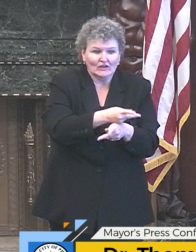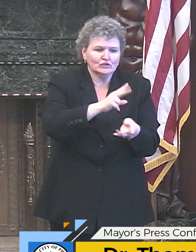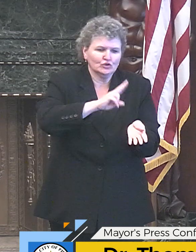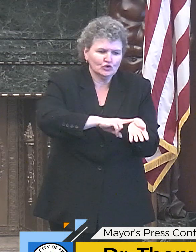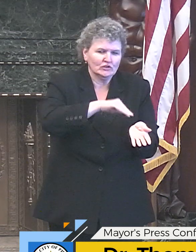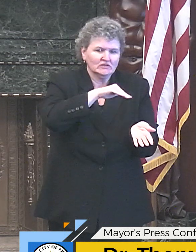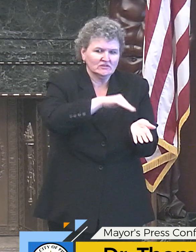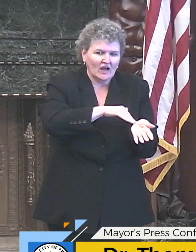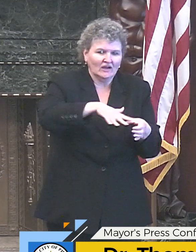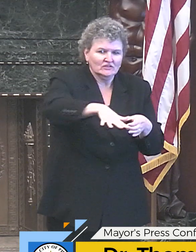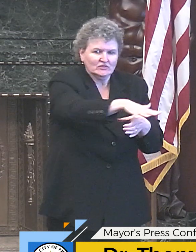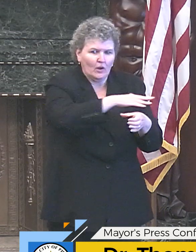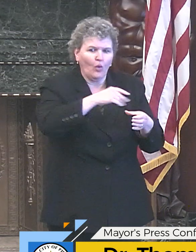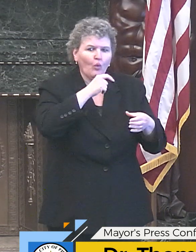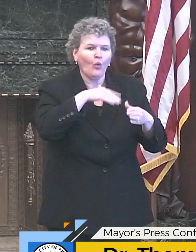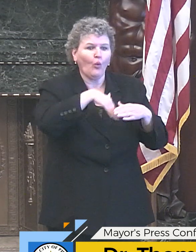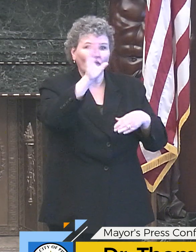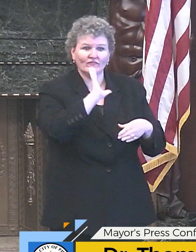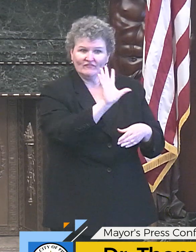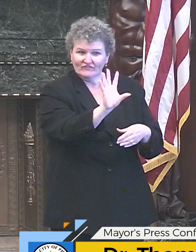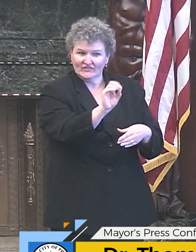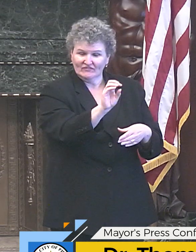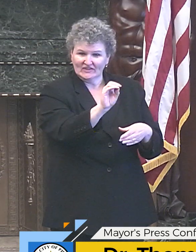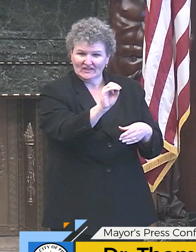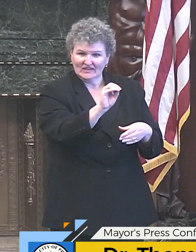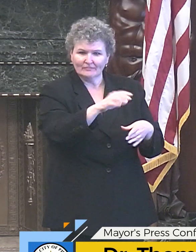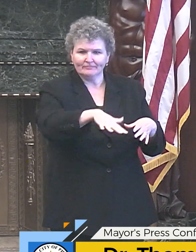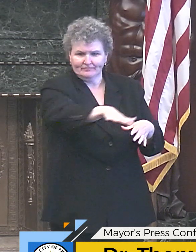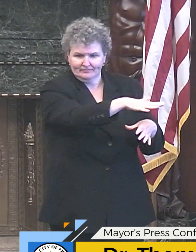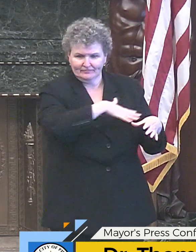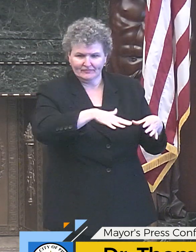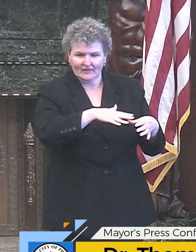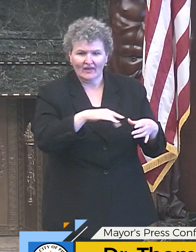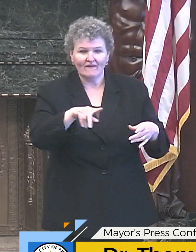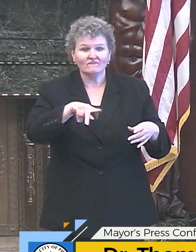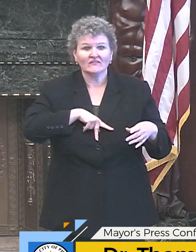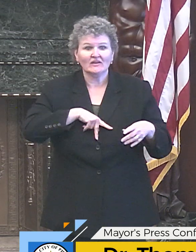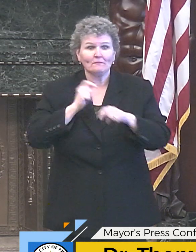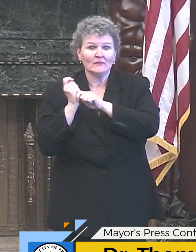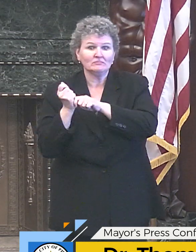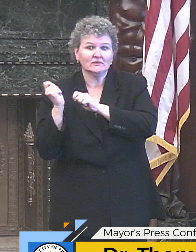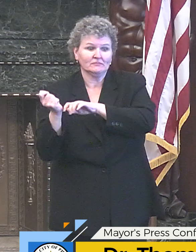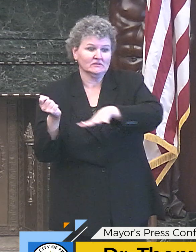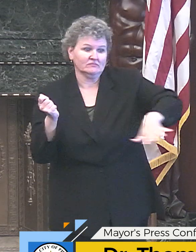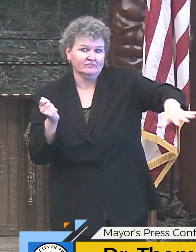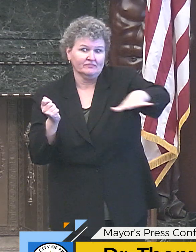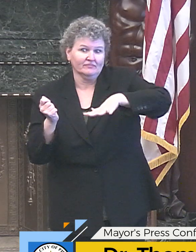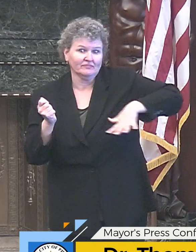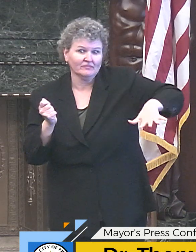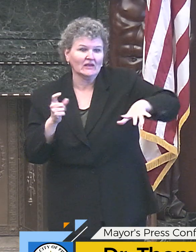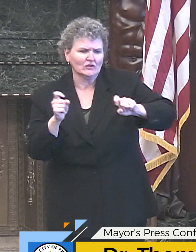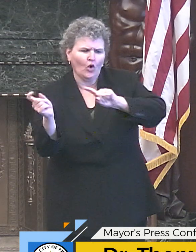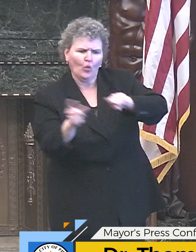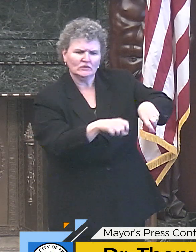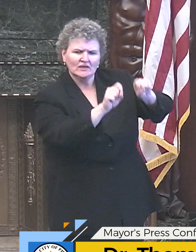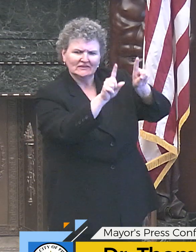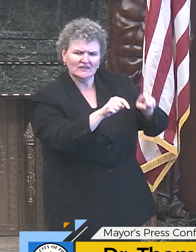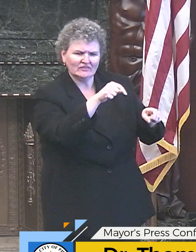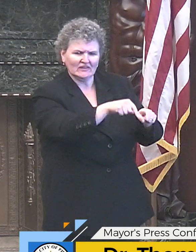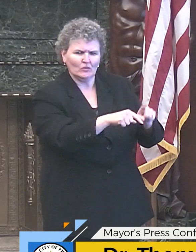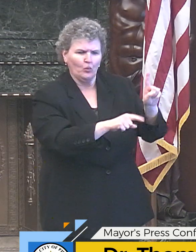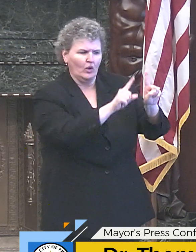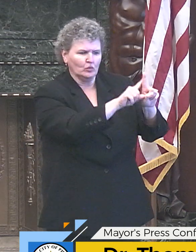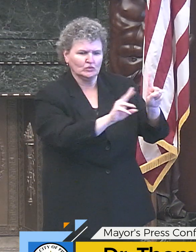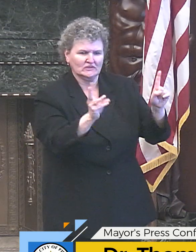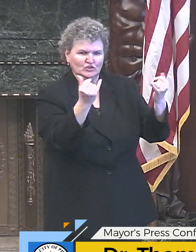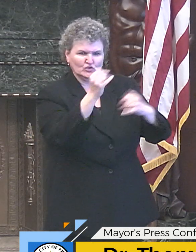have symptoms. The testing site at Citizens Bank Park is open today from 1 p.m. to 6 p.m. And the new site that we mentioned